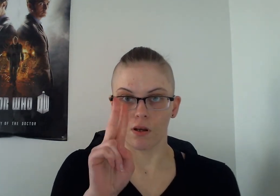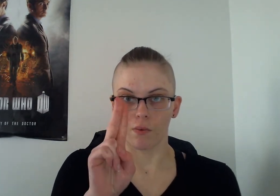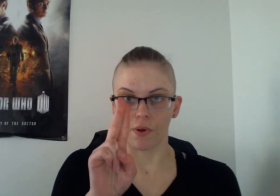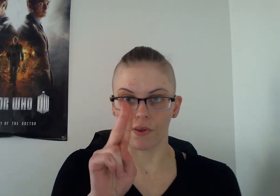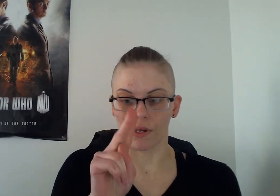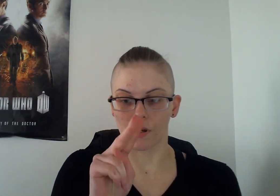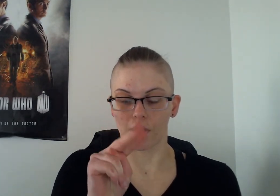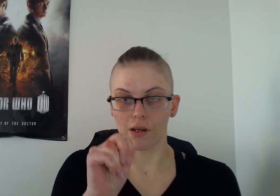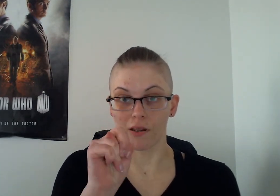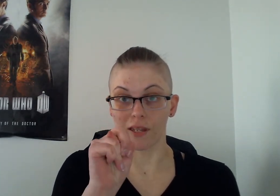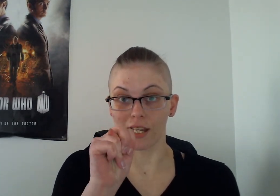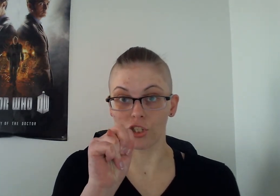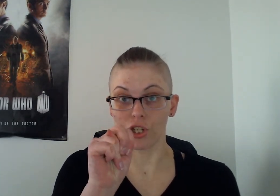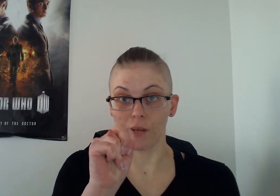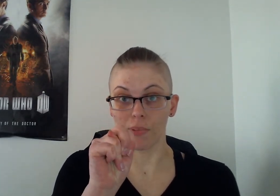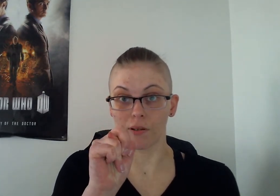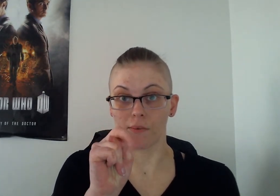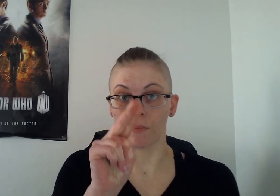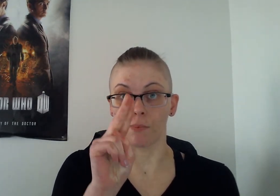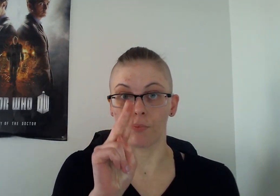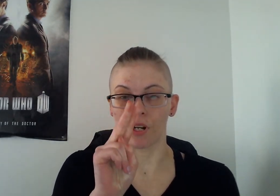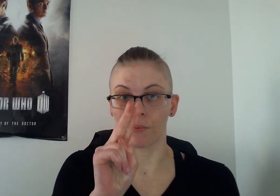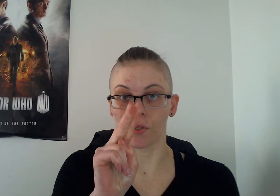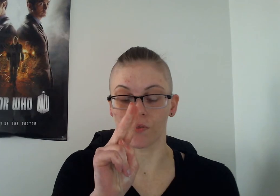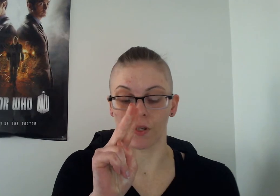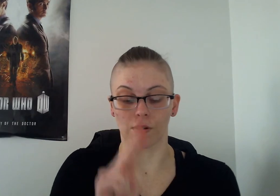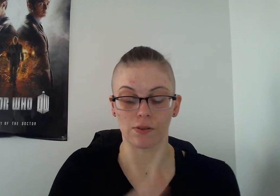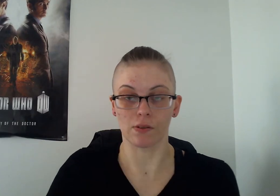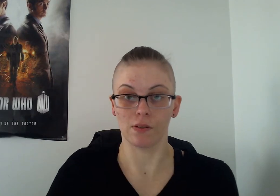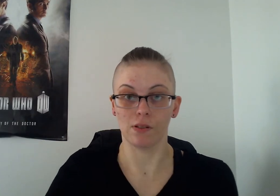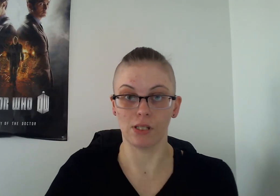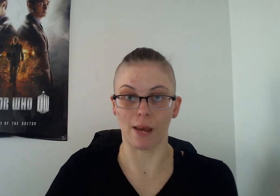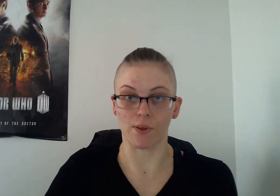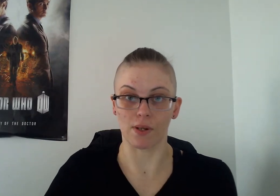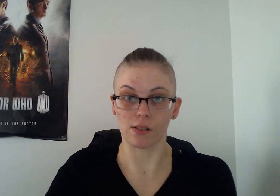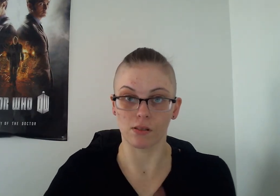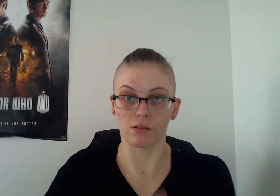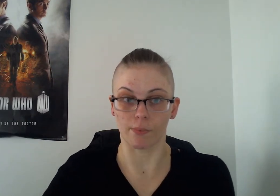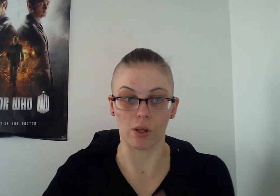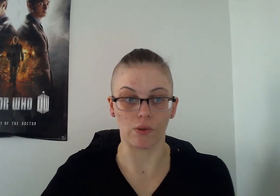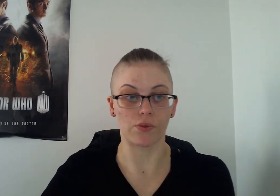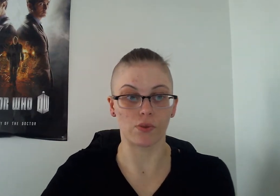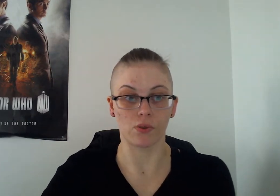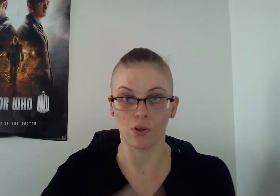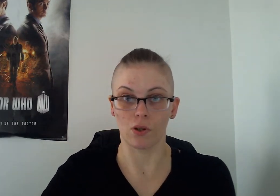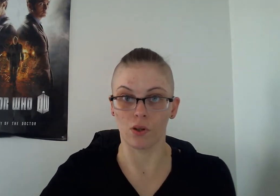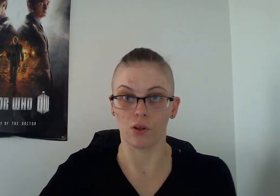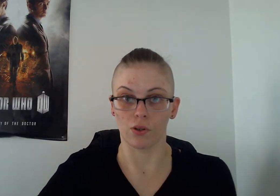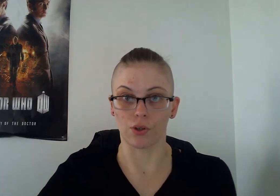with the N shape, but bring up those fingers, tap the wrist, the pulse.